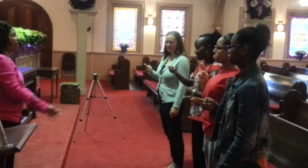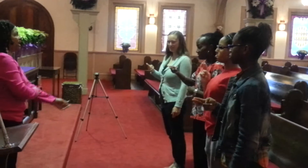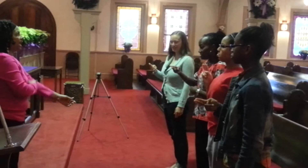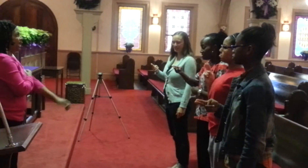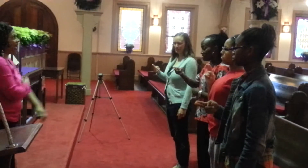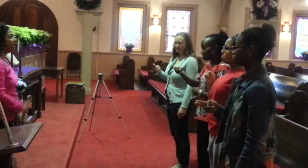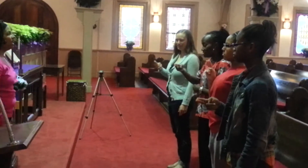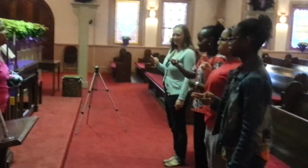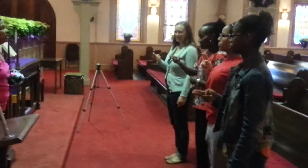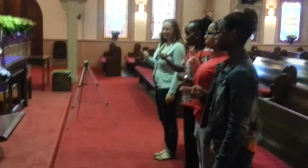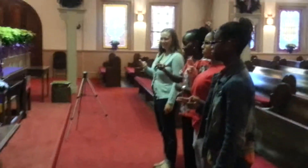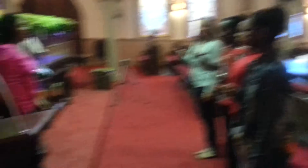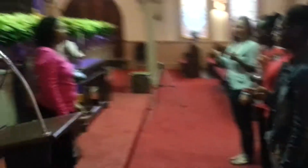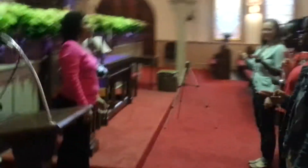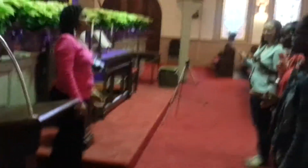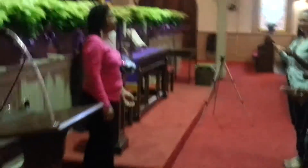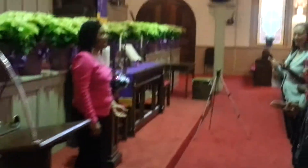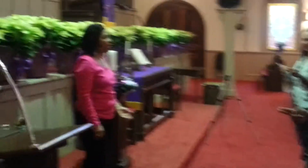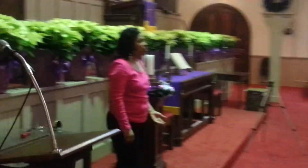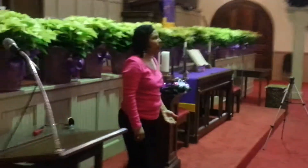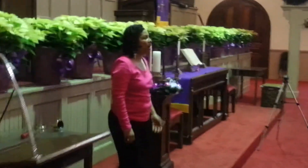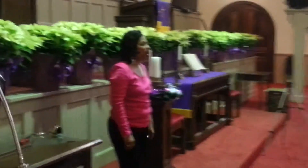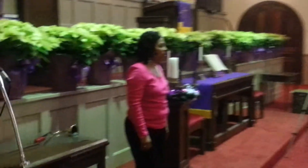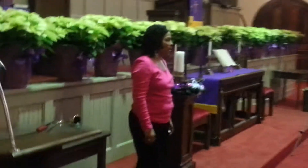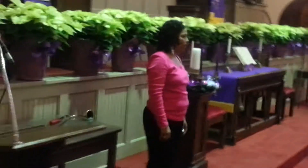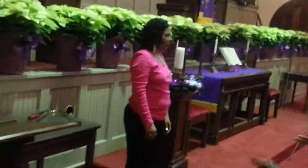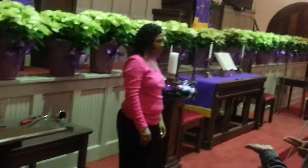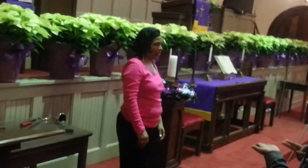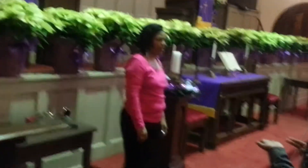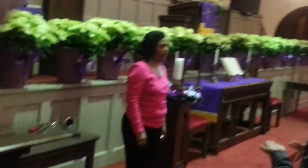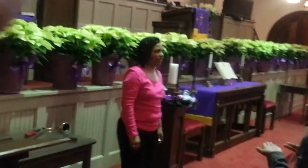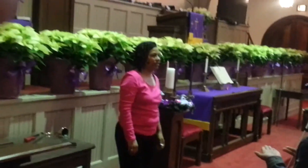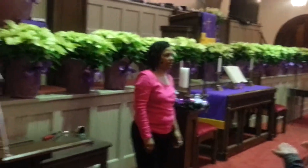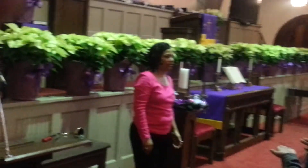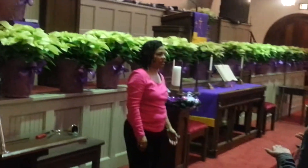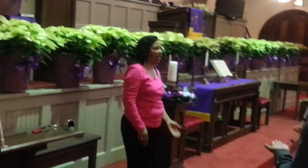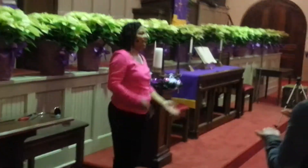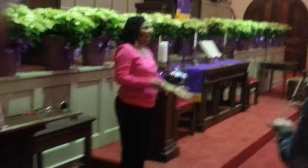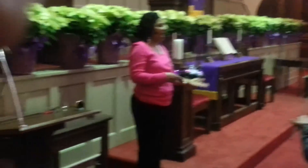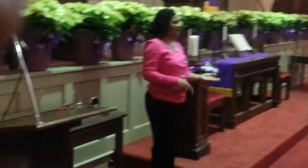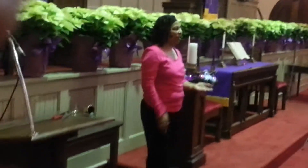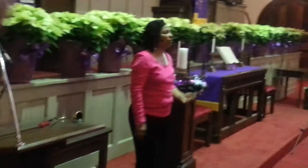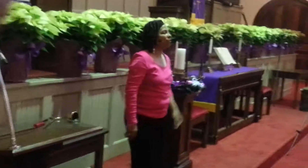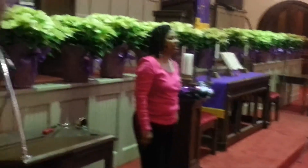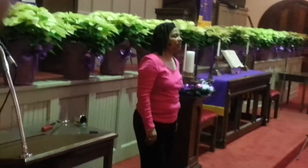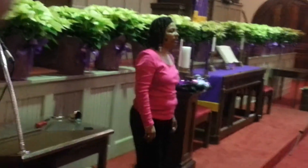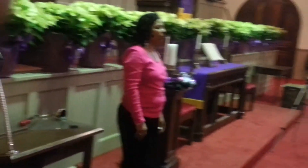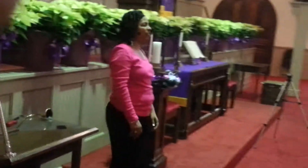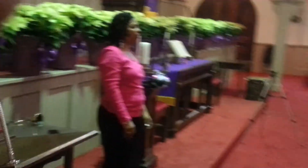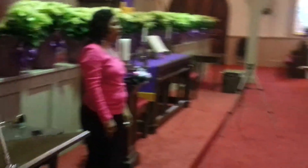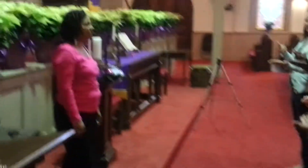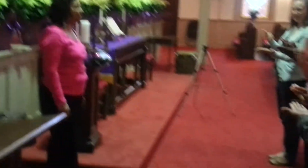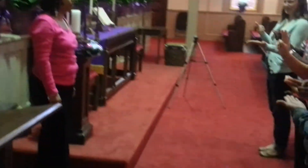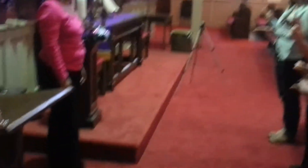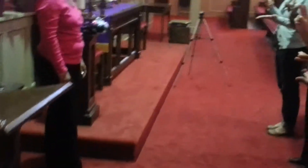non-dominant hand flat with palm up. Very good. Okay. And facing me. Fingers facing me.